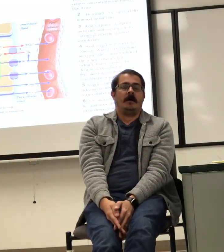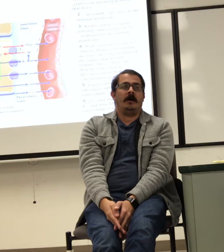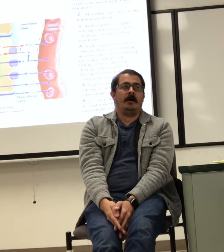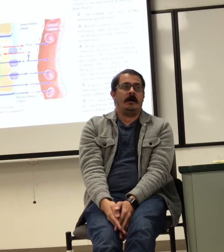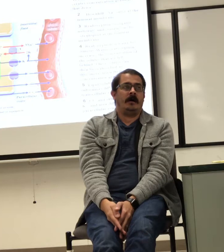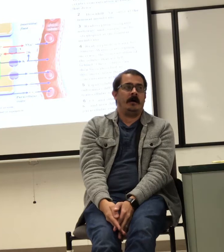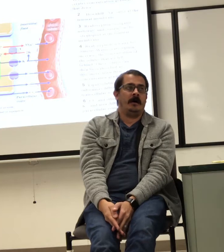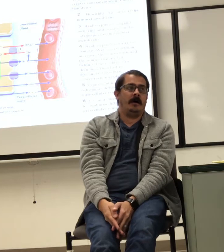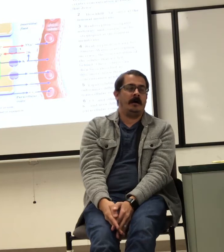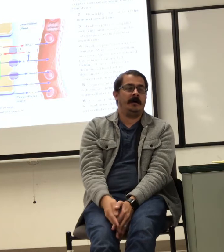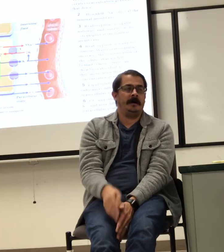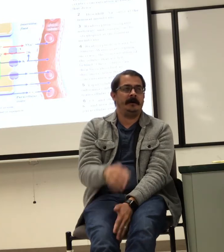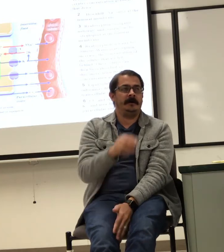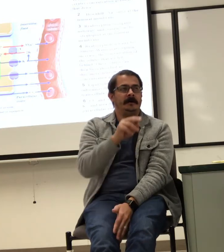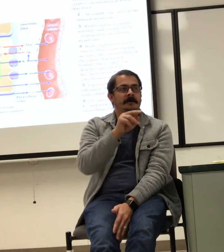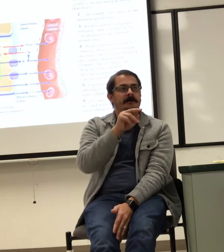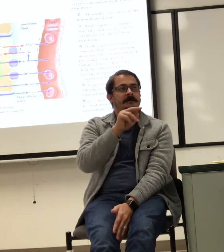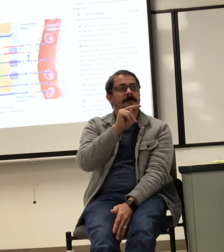positive potassium leaks out.